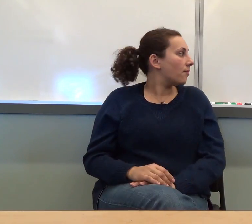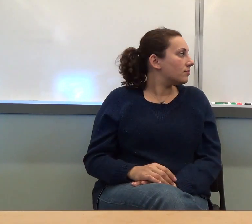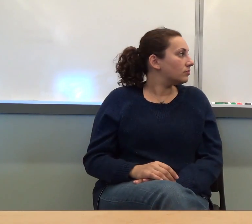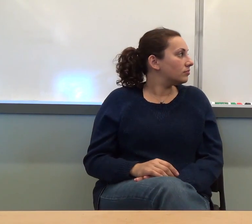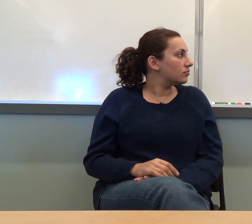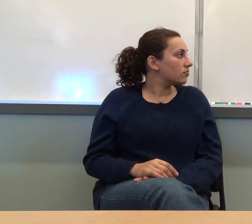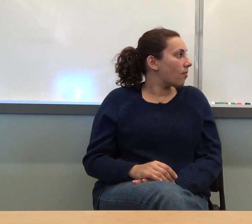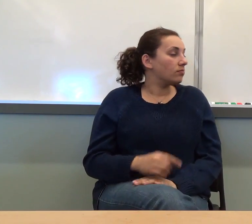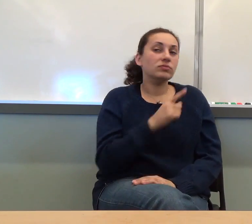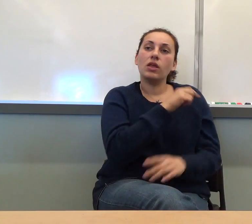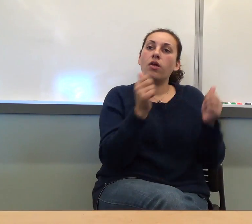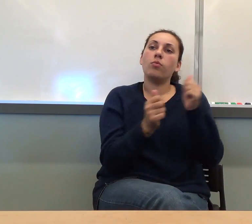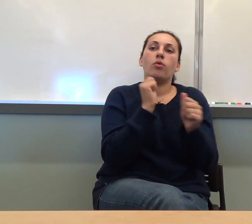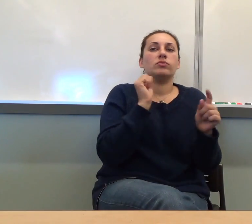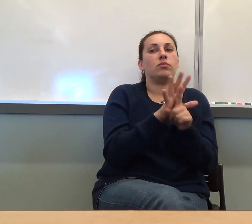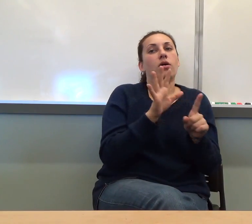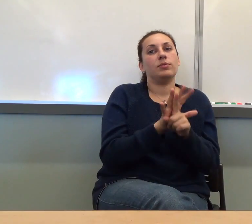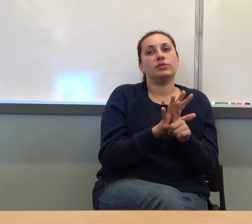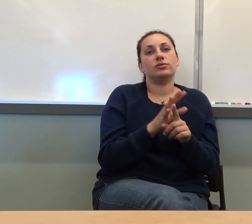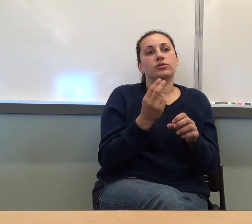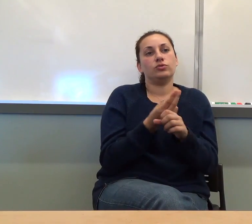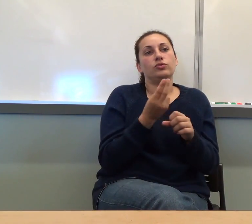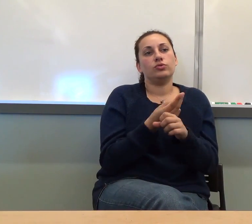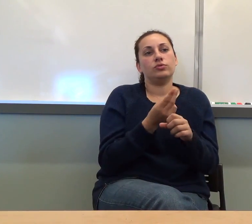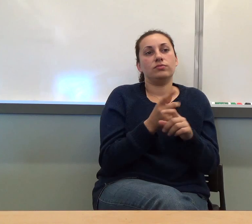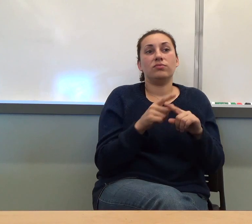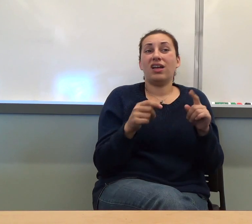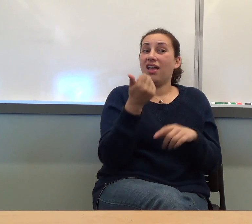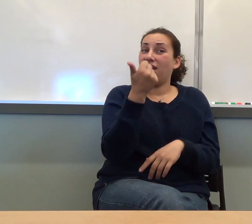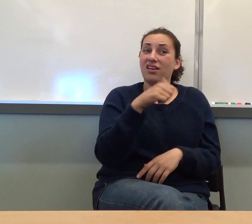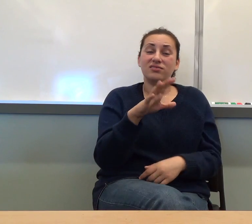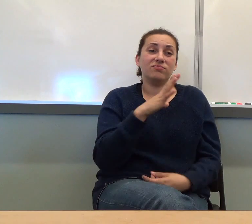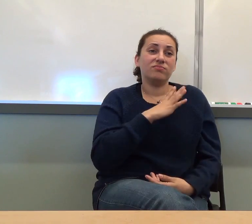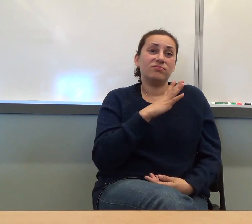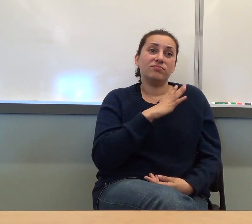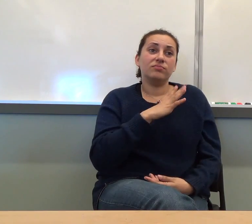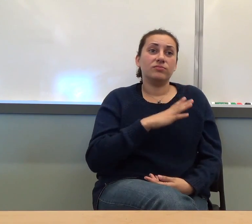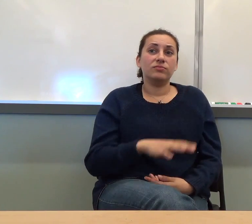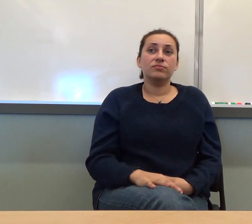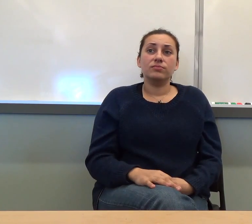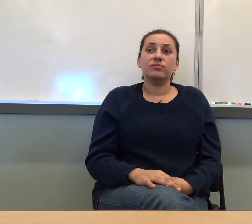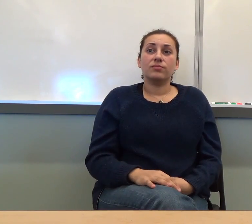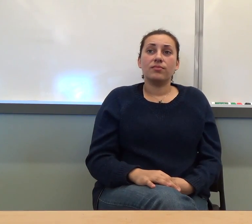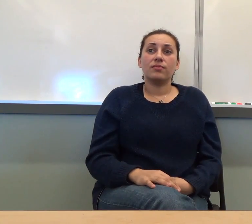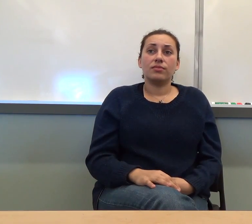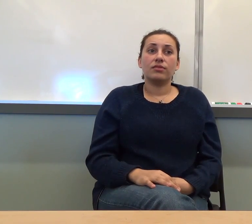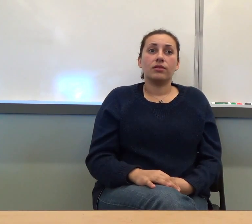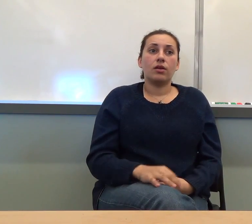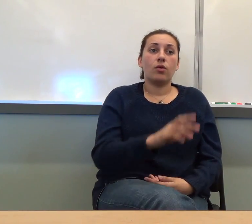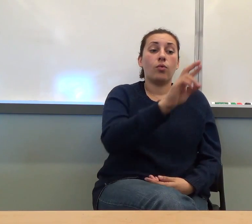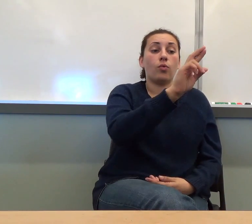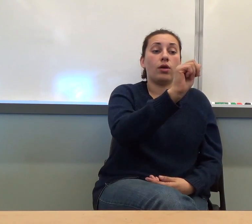probably the popular one today, but any one of them is all right. And the ratio of men to women.